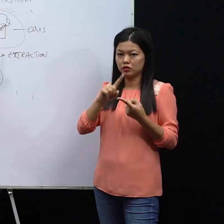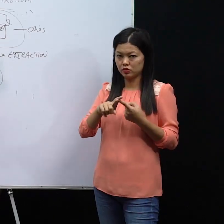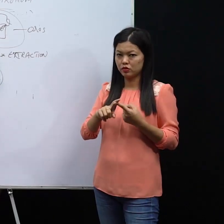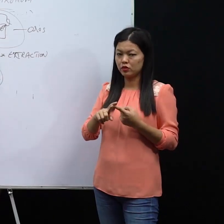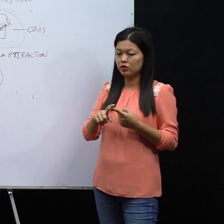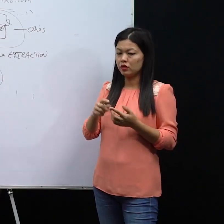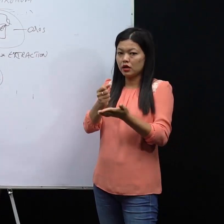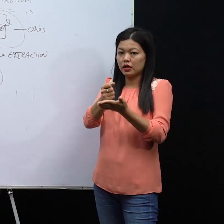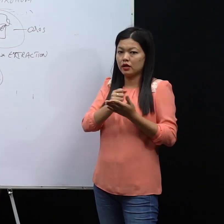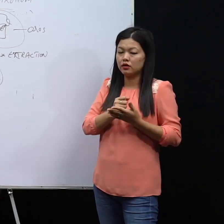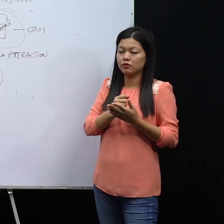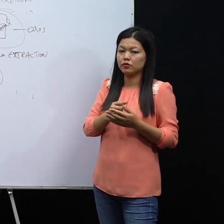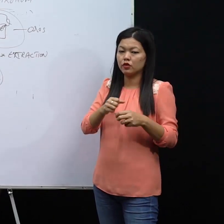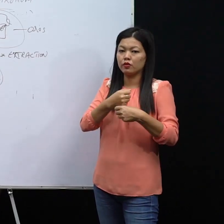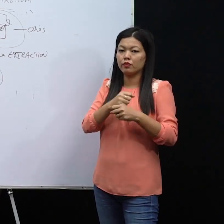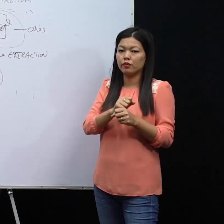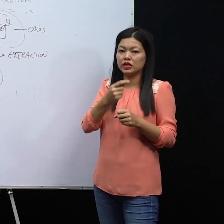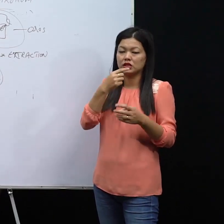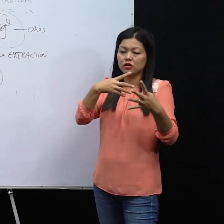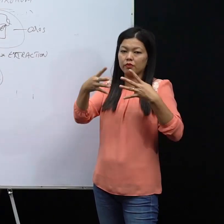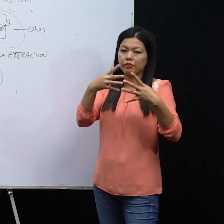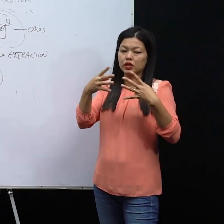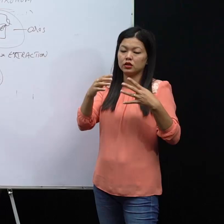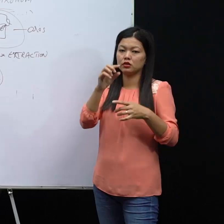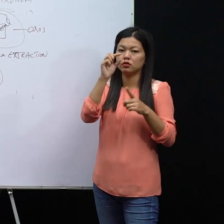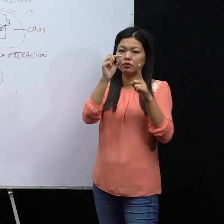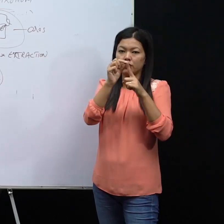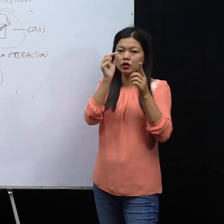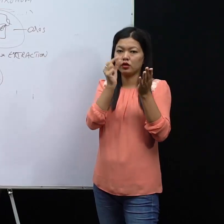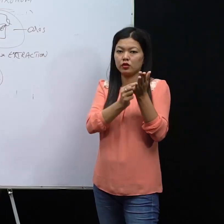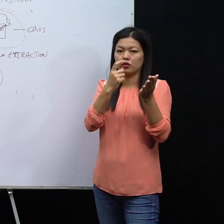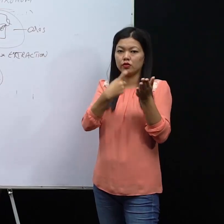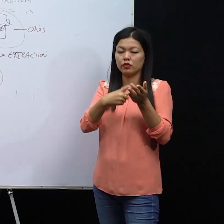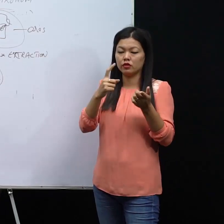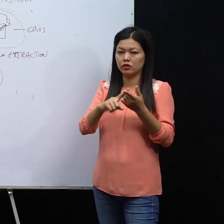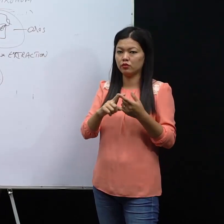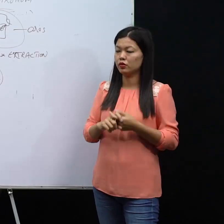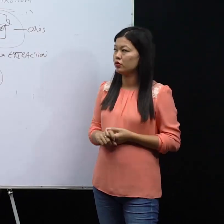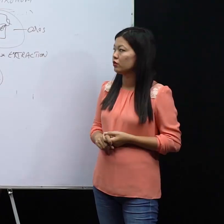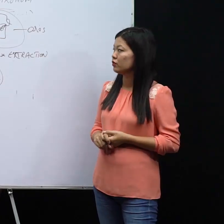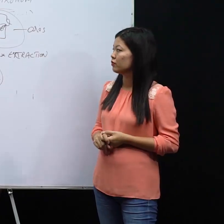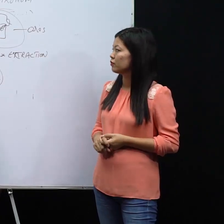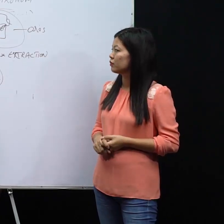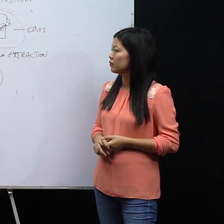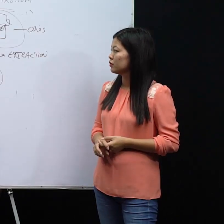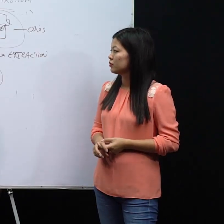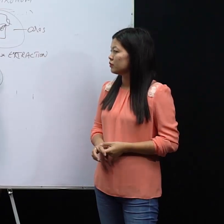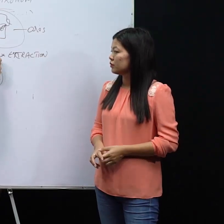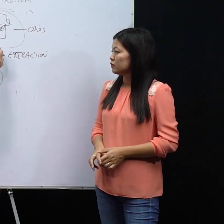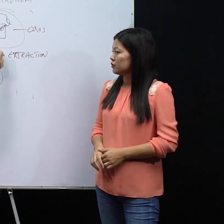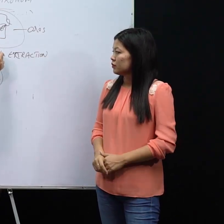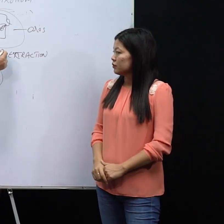extracted. Clear? That means this coke plays a very important role, right? Now,